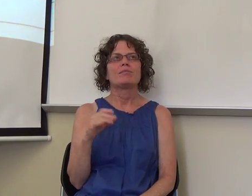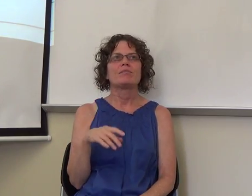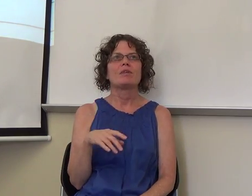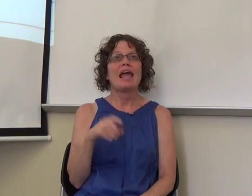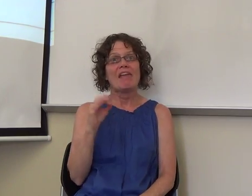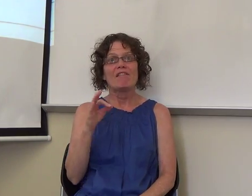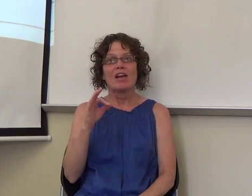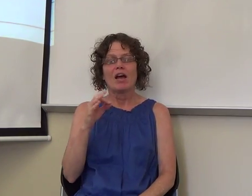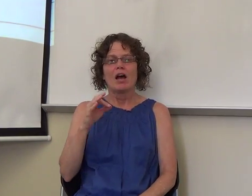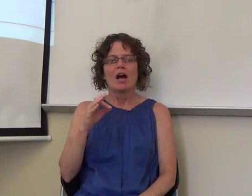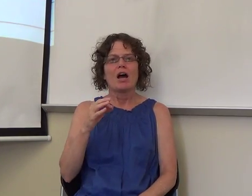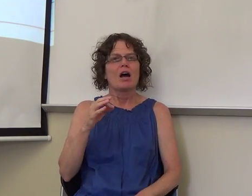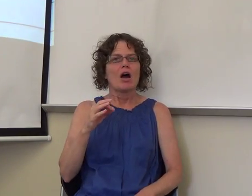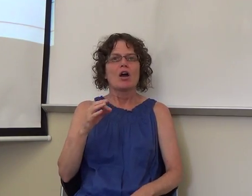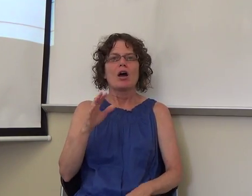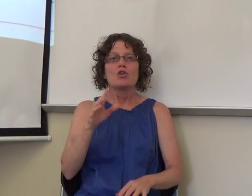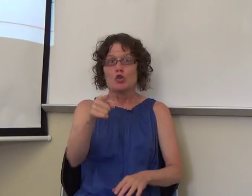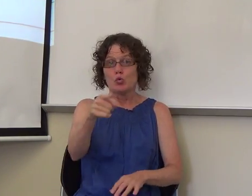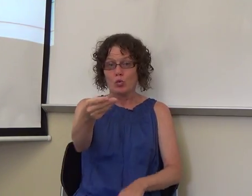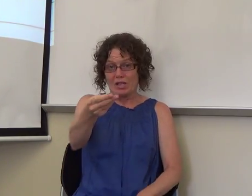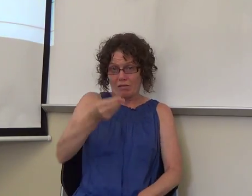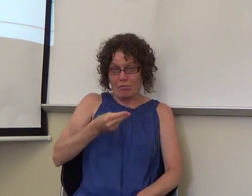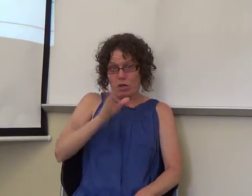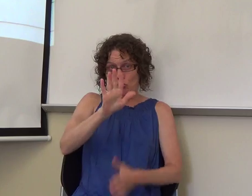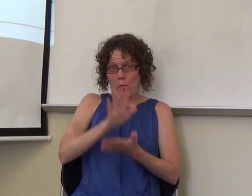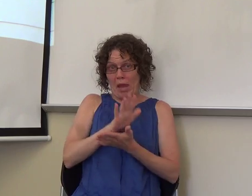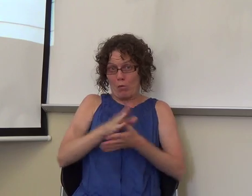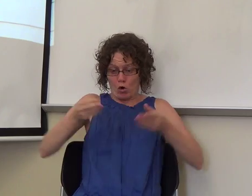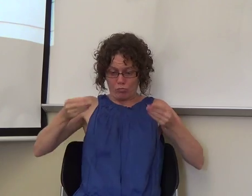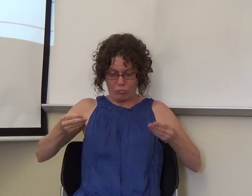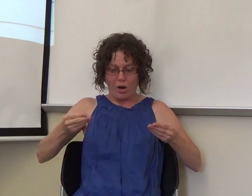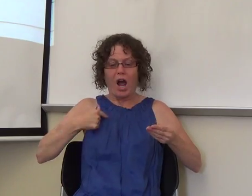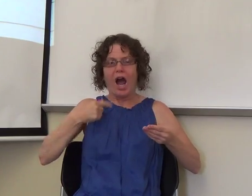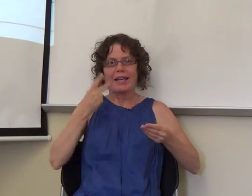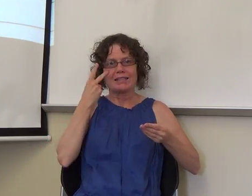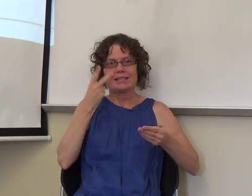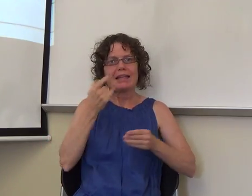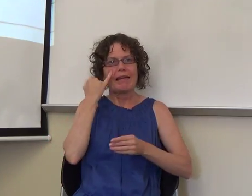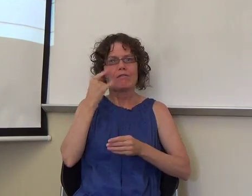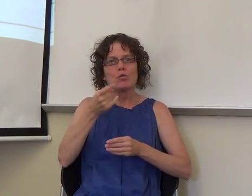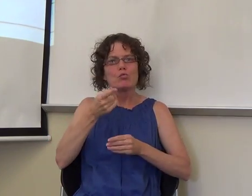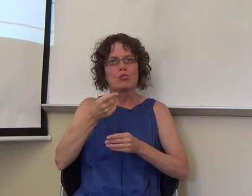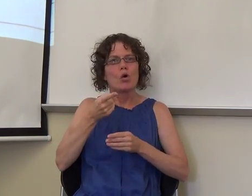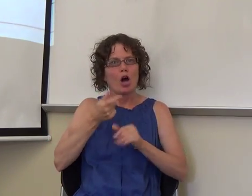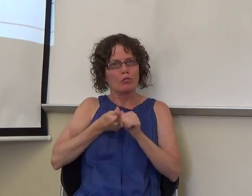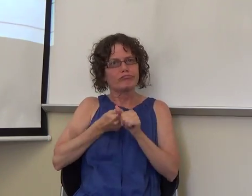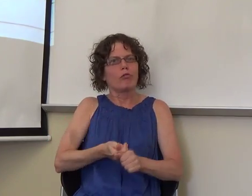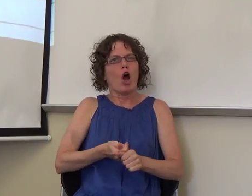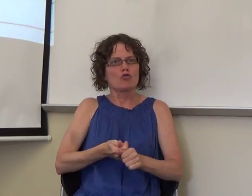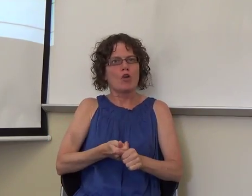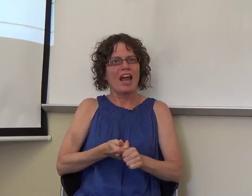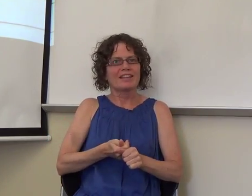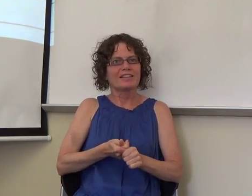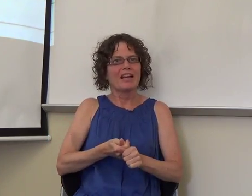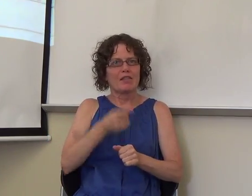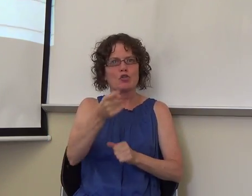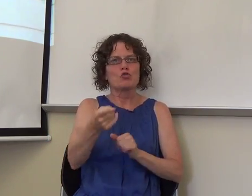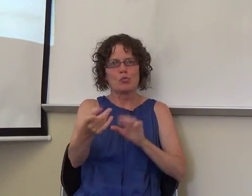tell if you're on that track, okay? And I can kind of tell if you belong here, and everybody belongs here, okay?